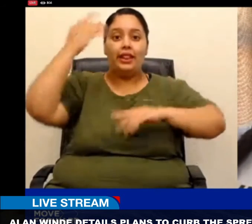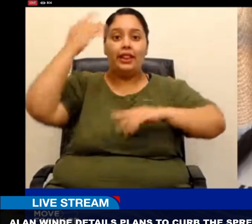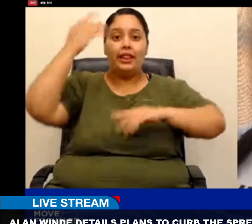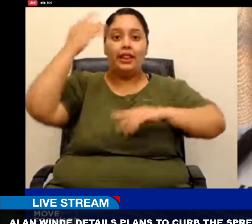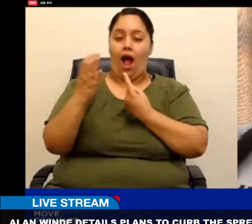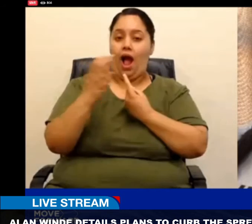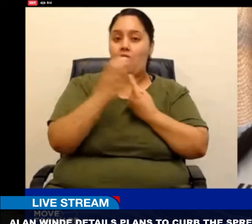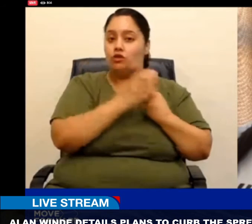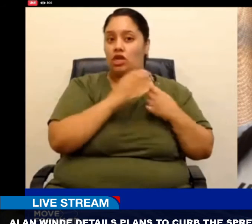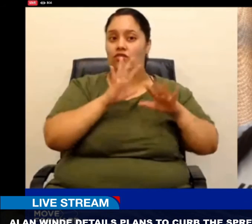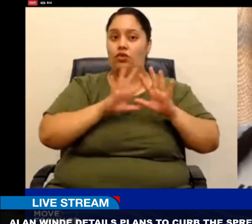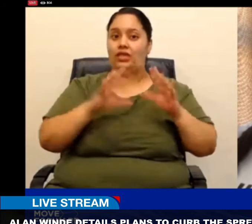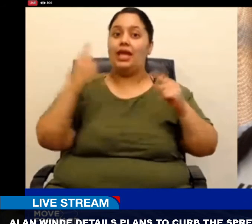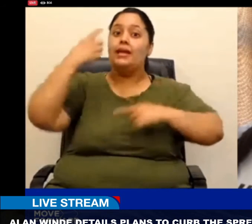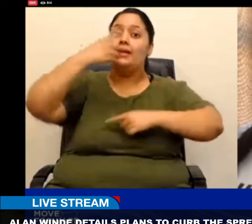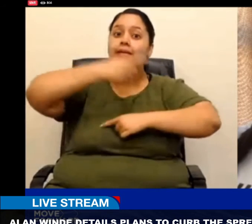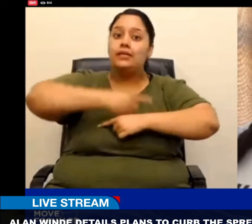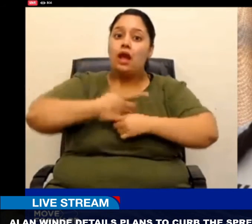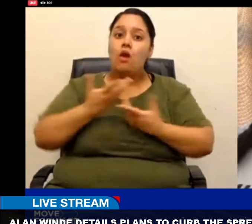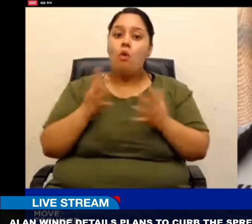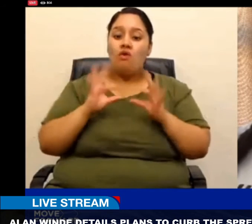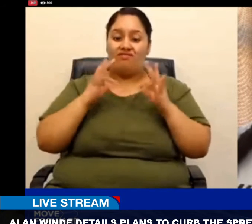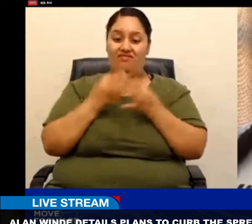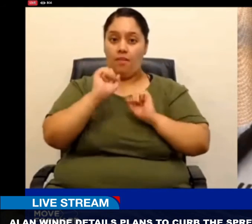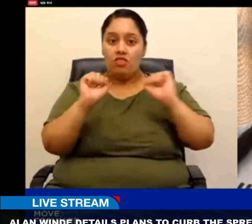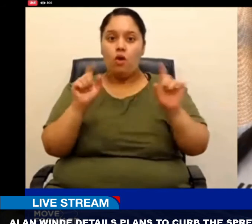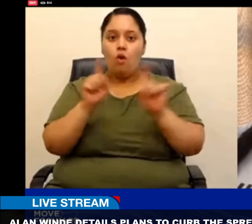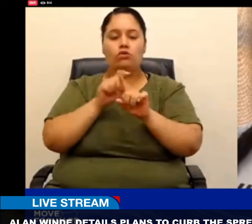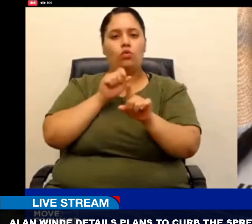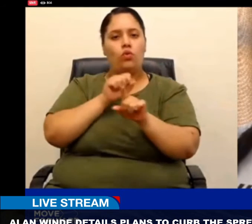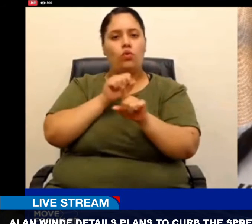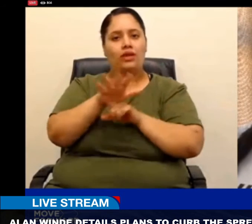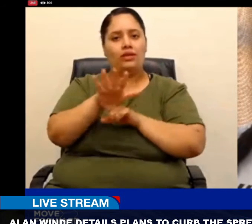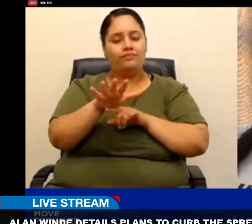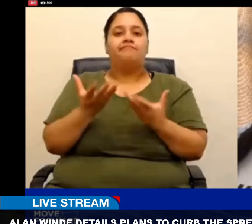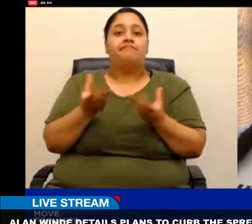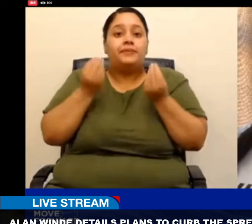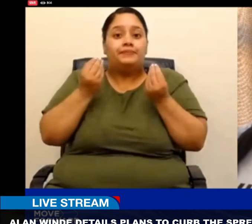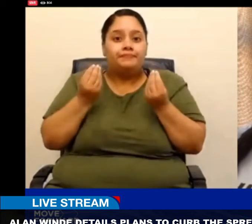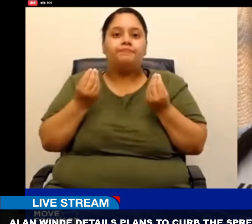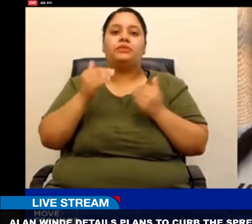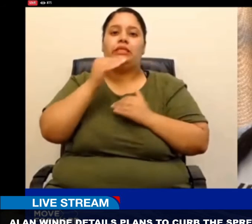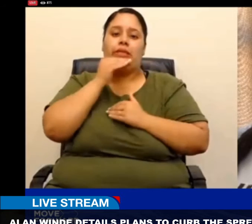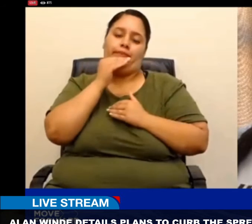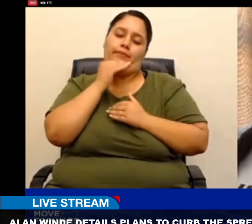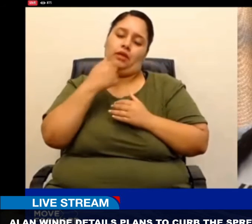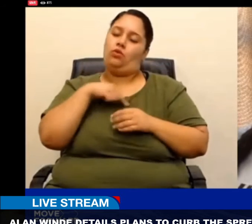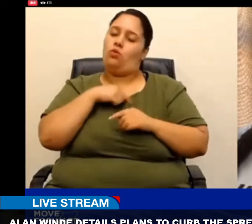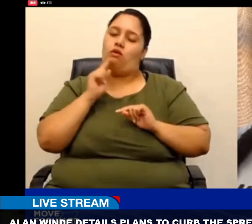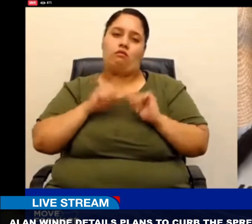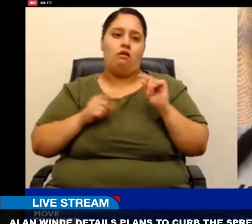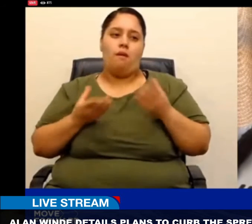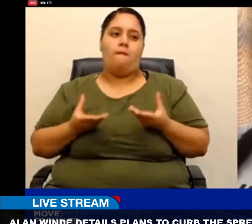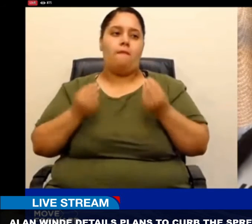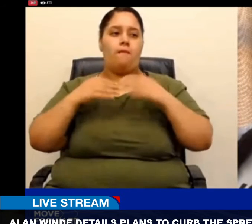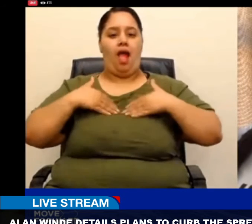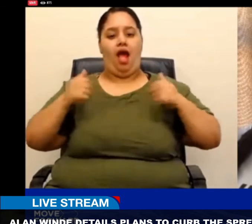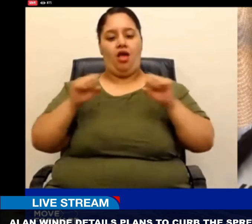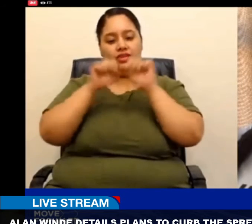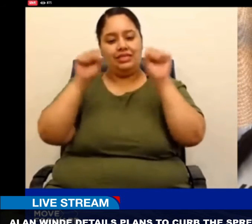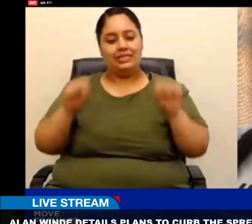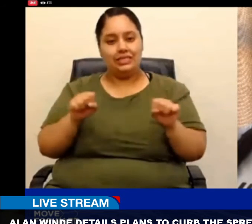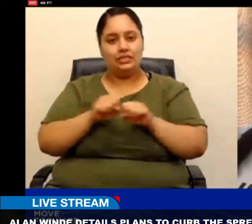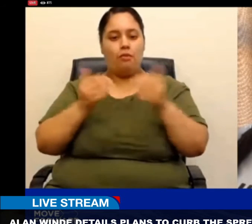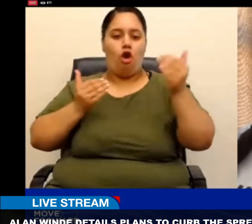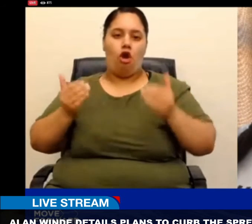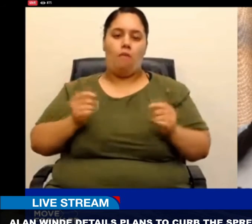the 10 days, also even their families that get affected, it means that we'll end up not having a health system that can be